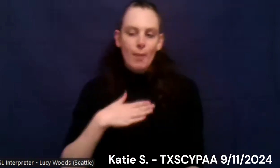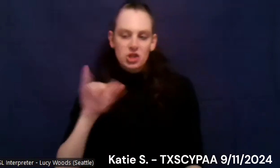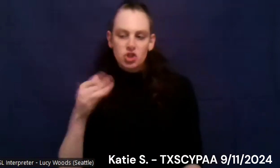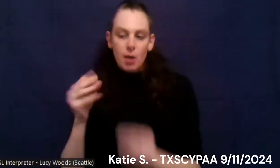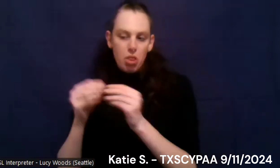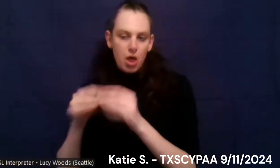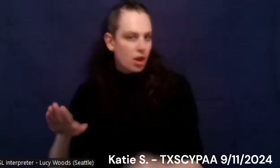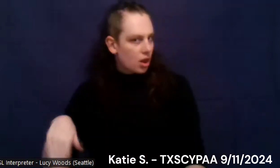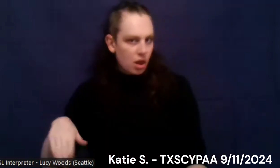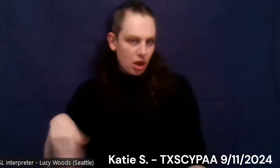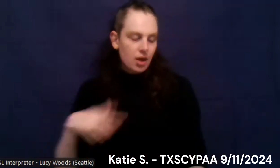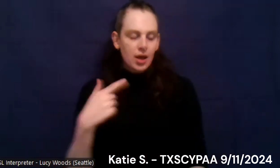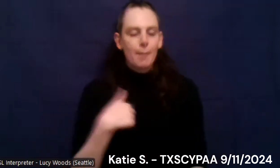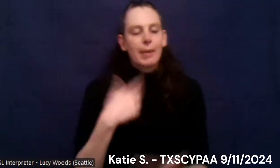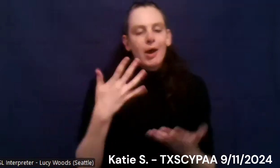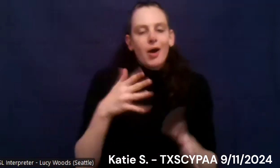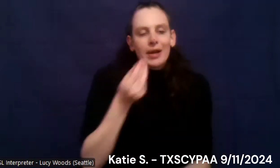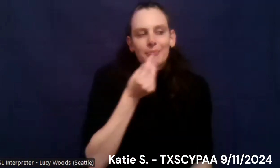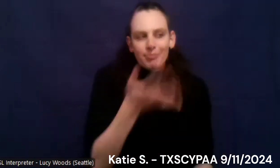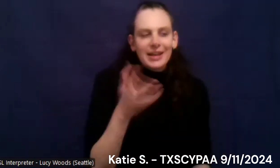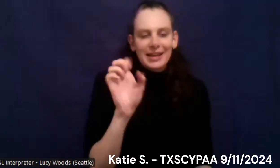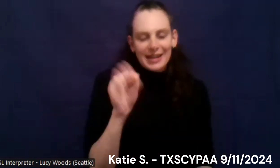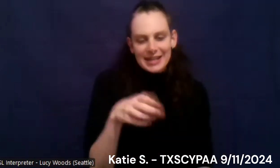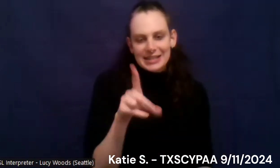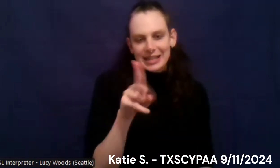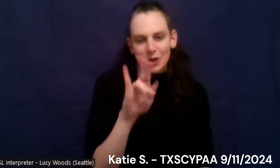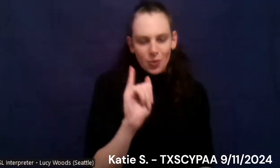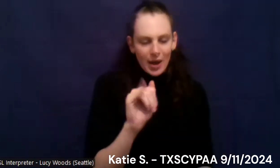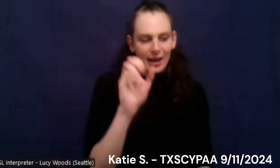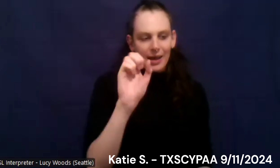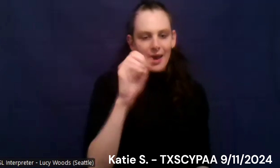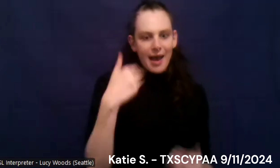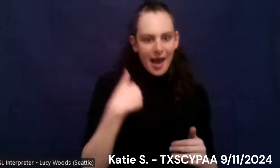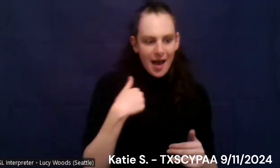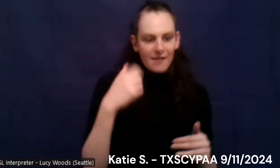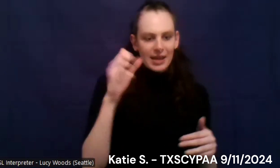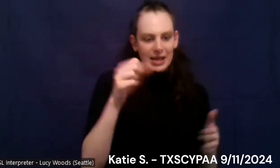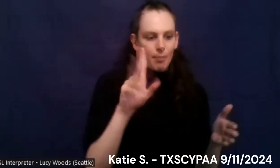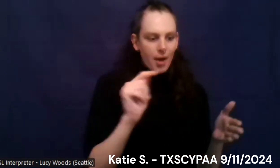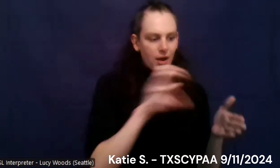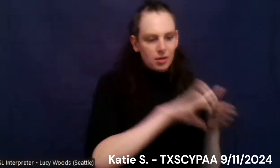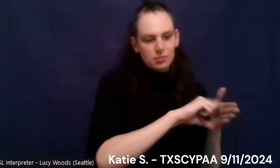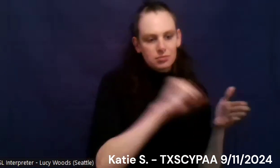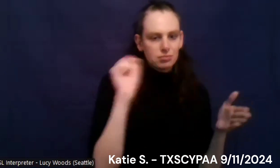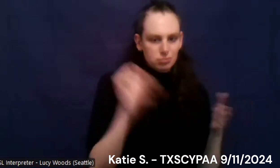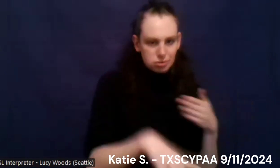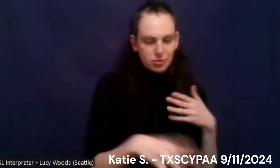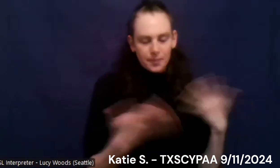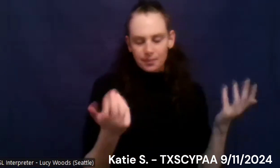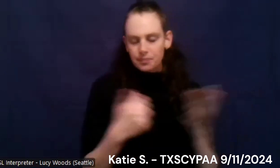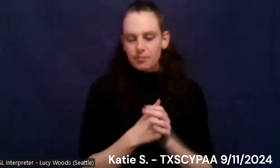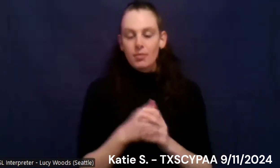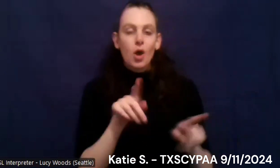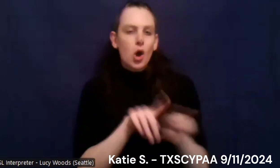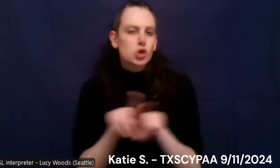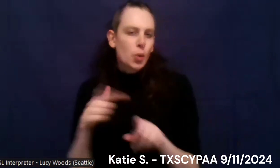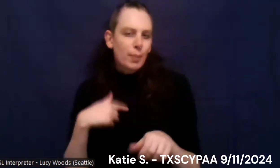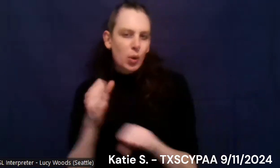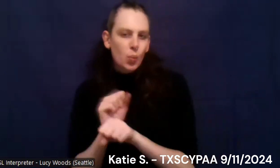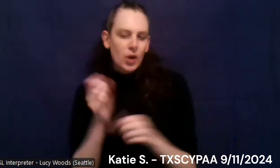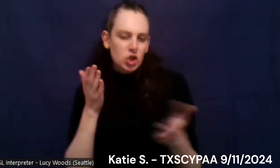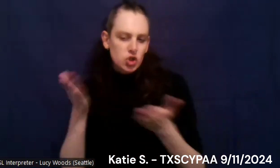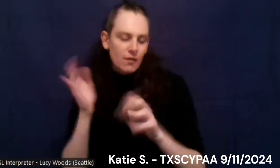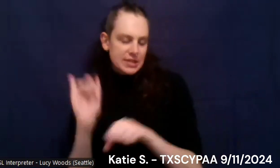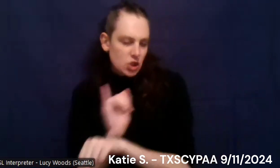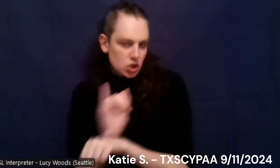already disclosed to you guys that I had a DUI, just got expunged. And the other thing was I worked in the service industry